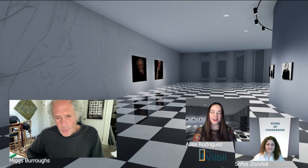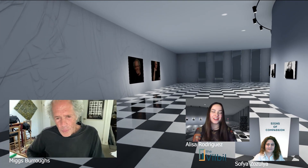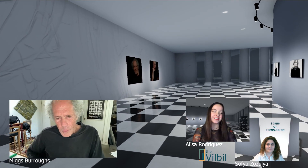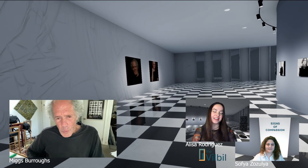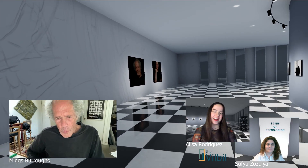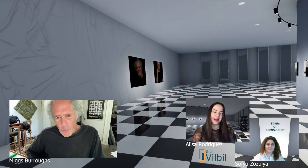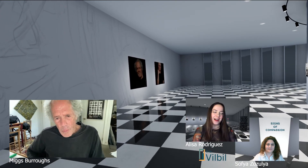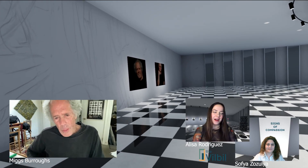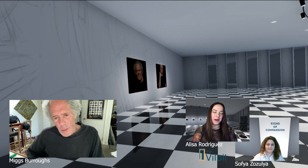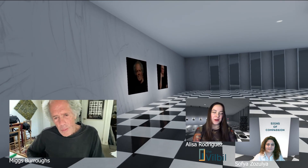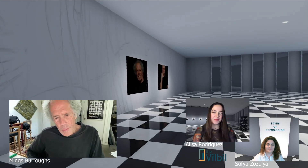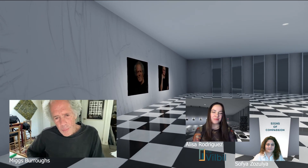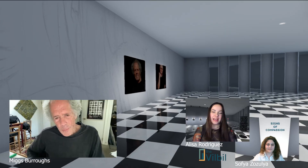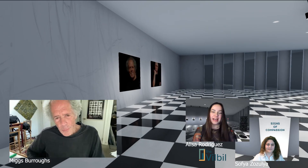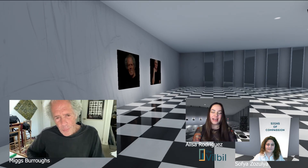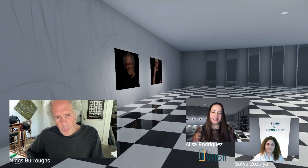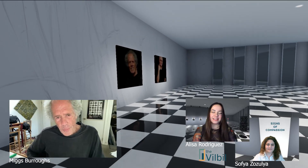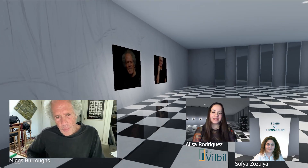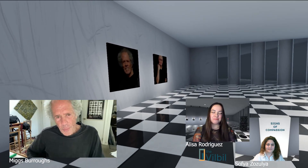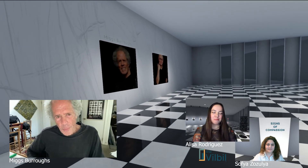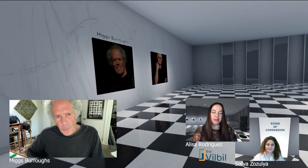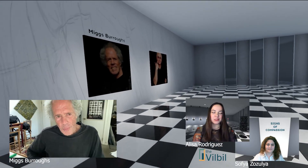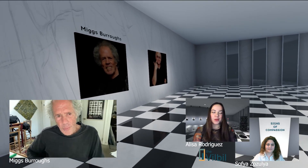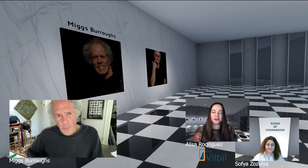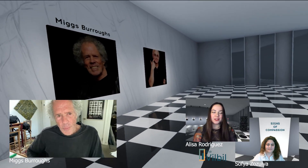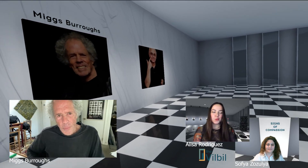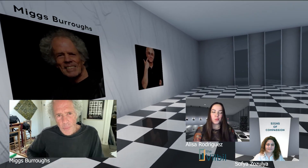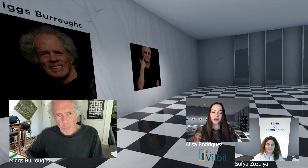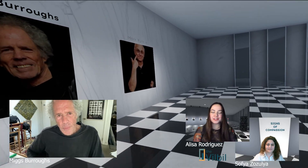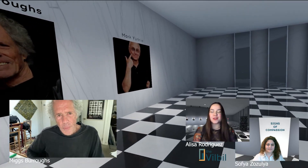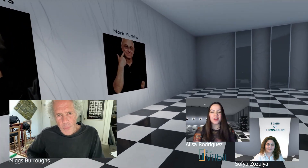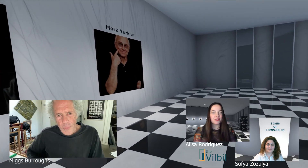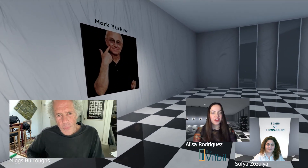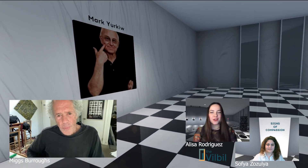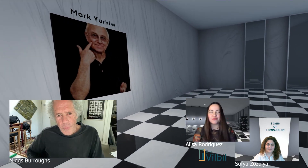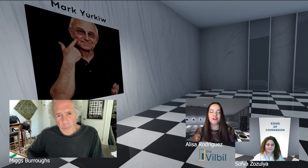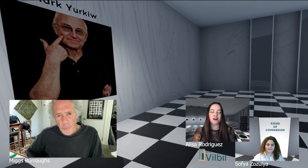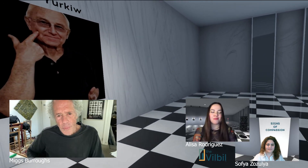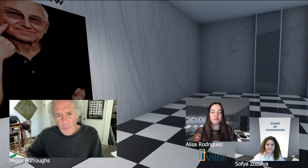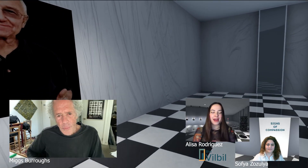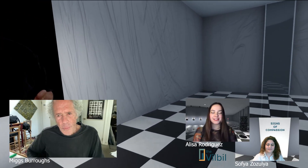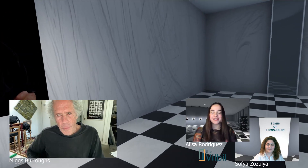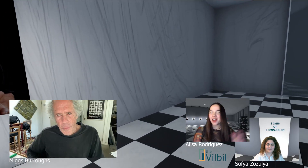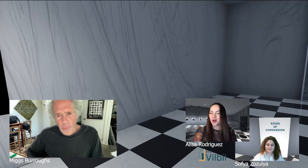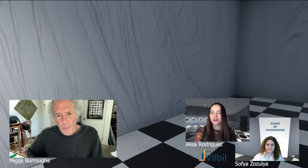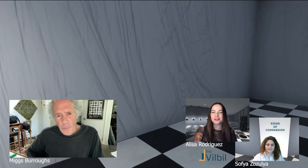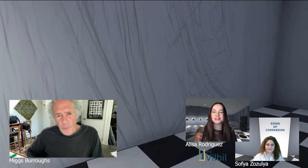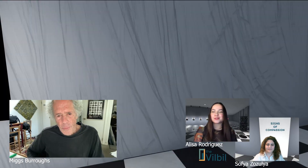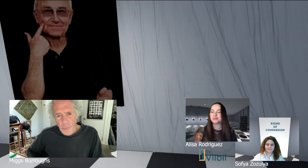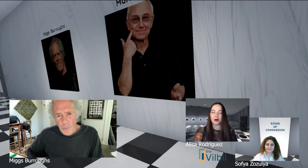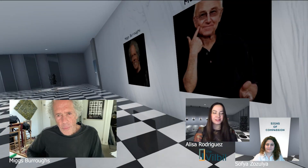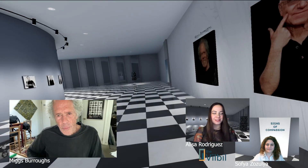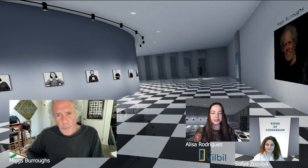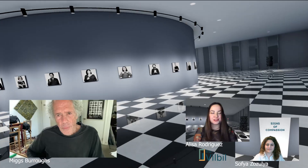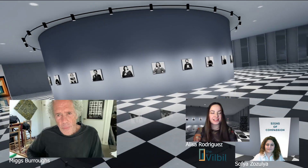started. And Miggs, well, you worked on everything from magazine covers to postage